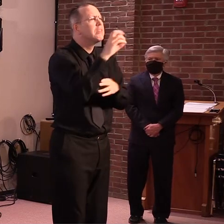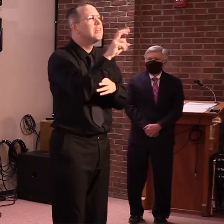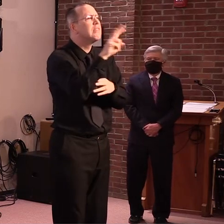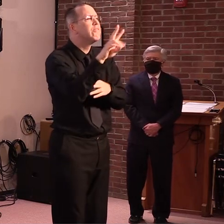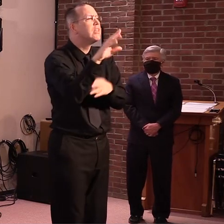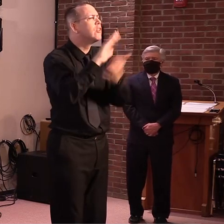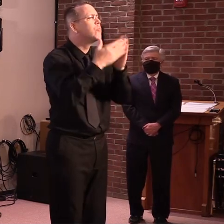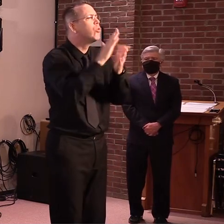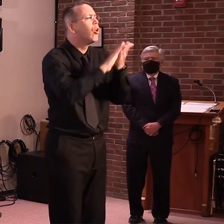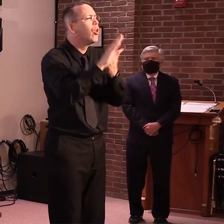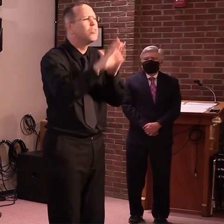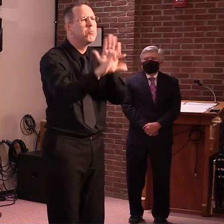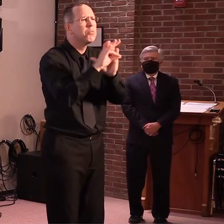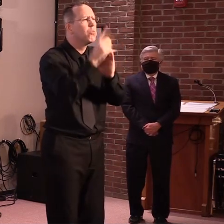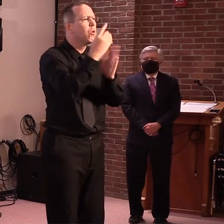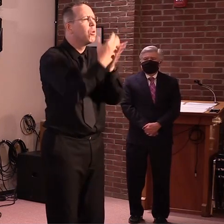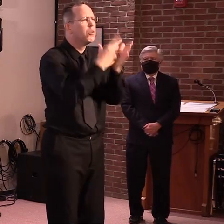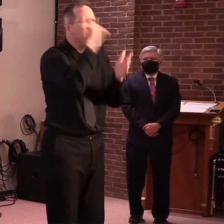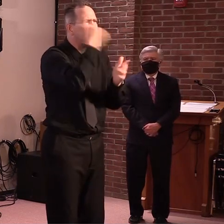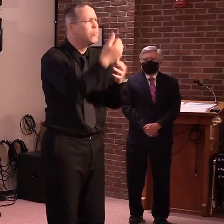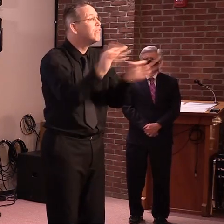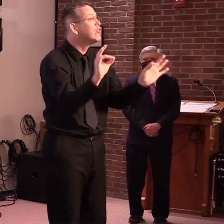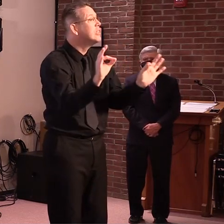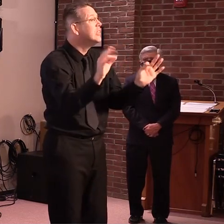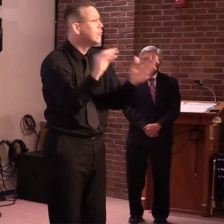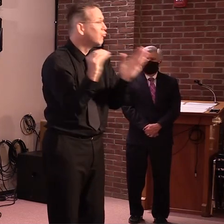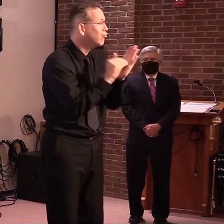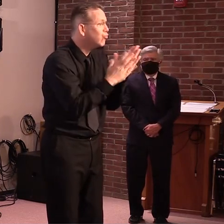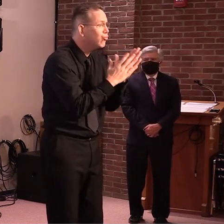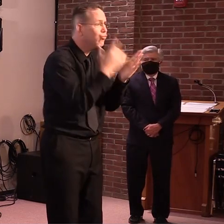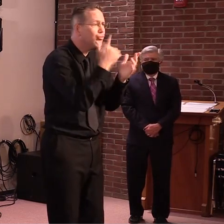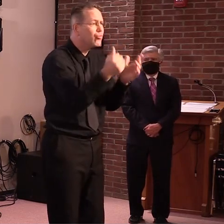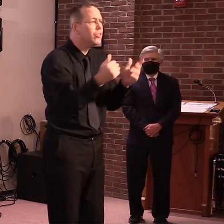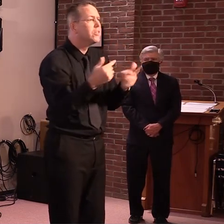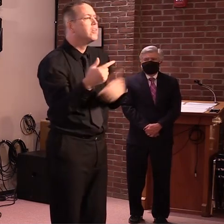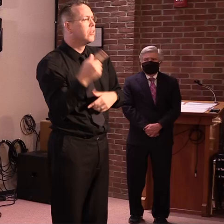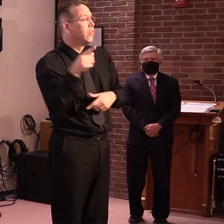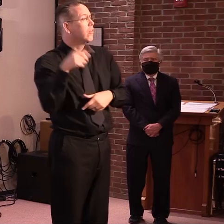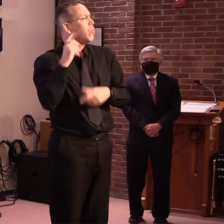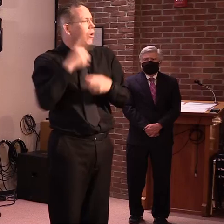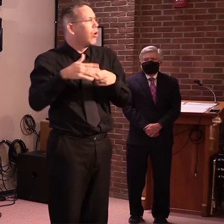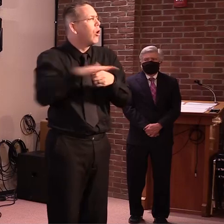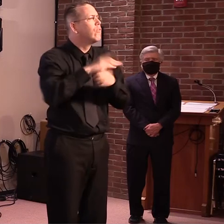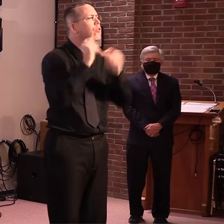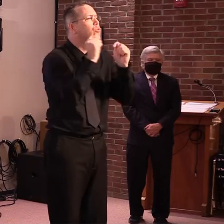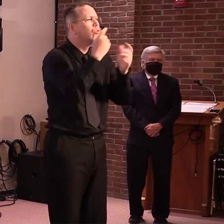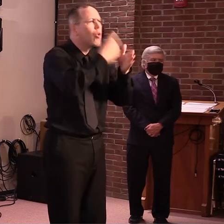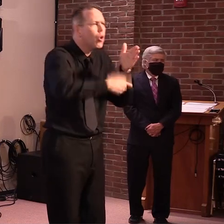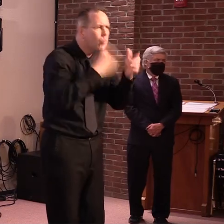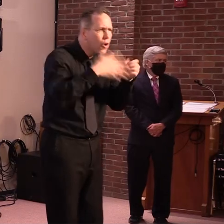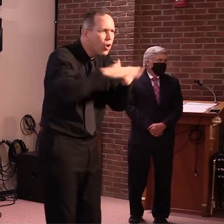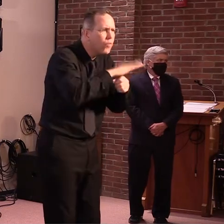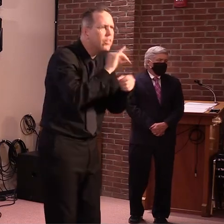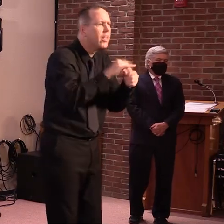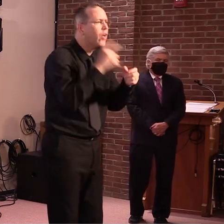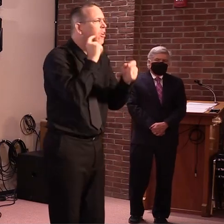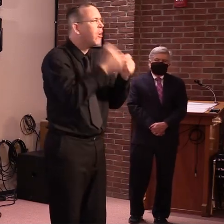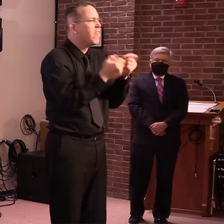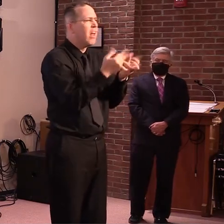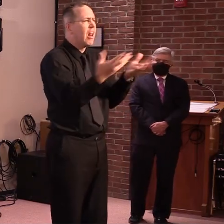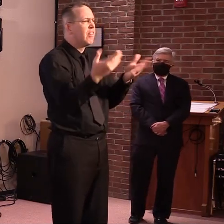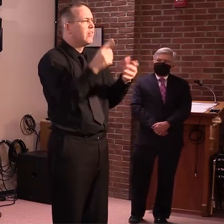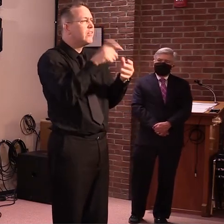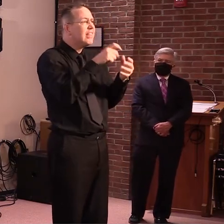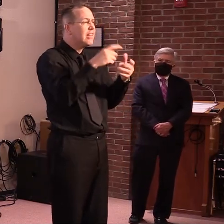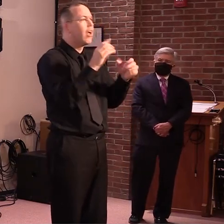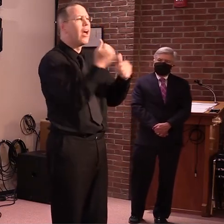Vermont this fall. The foundation's gift will cover tuition and fees associated with any CCV course. The hope is that the